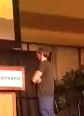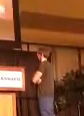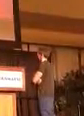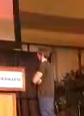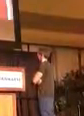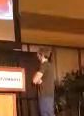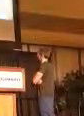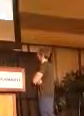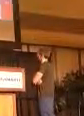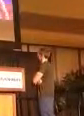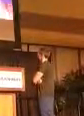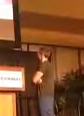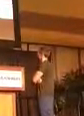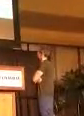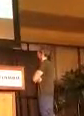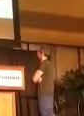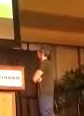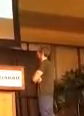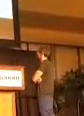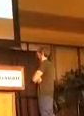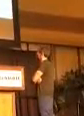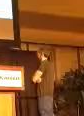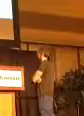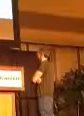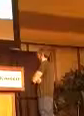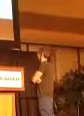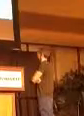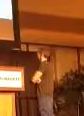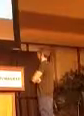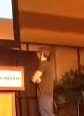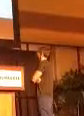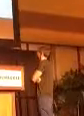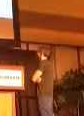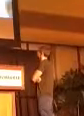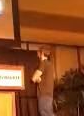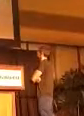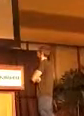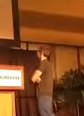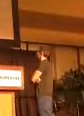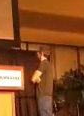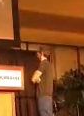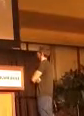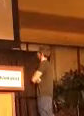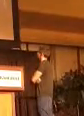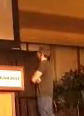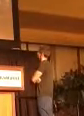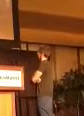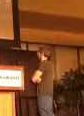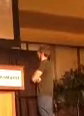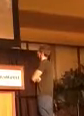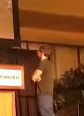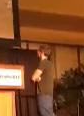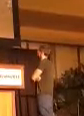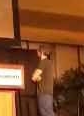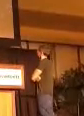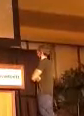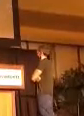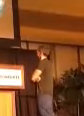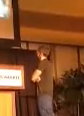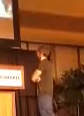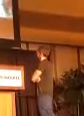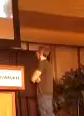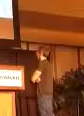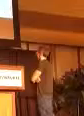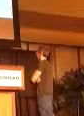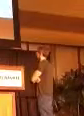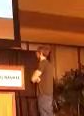okay. I know that it's so easy to say, but the pain inside will fade. Please tell me